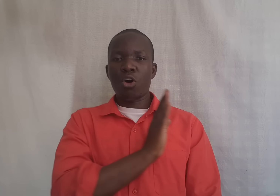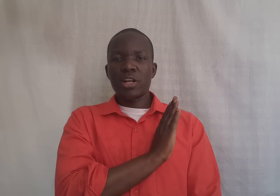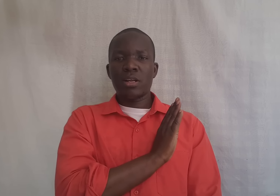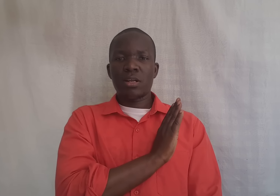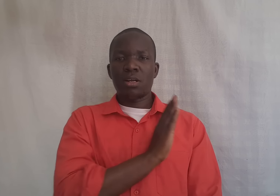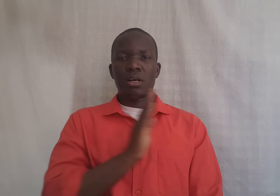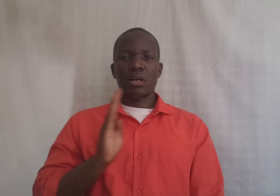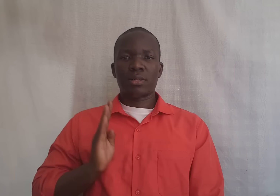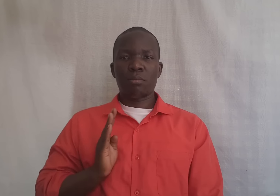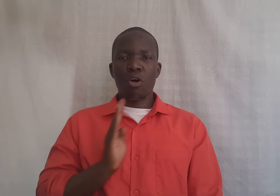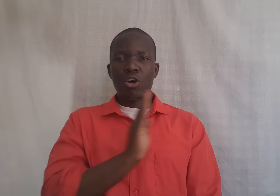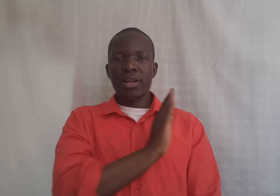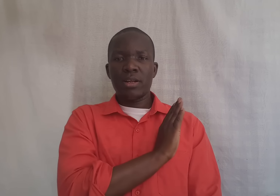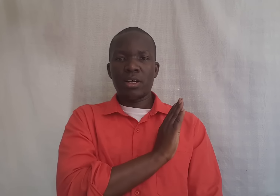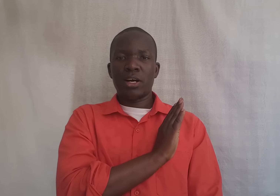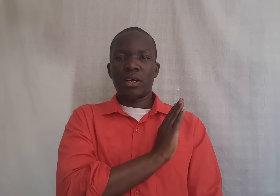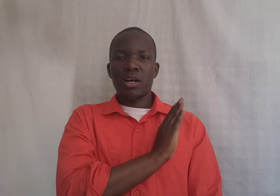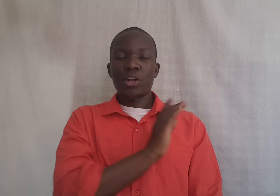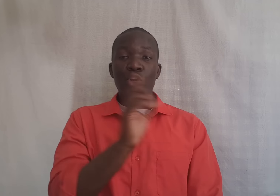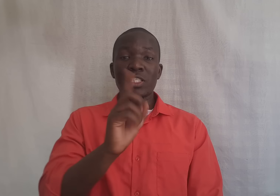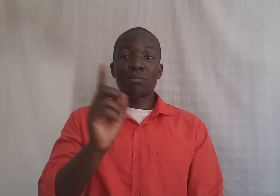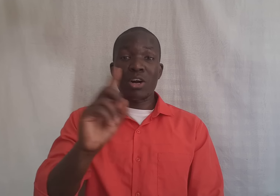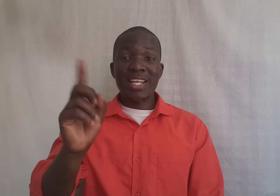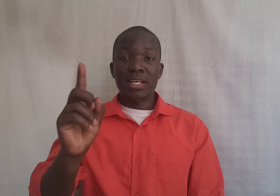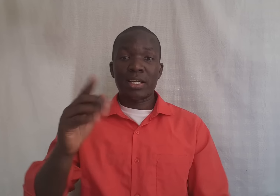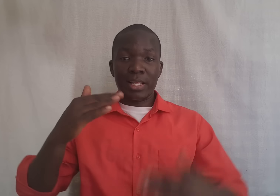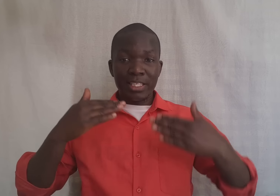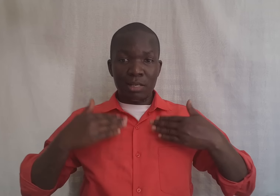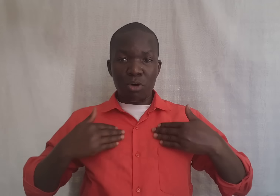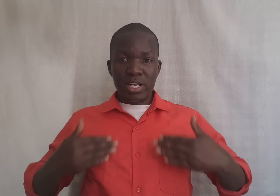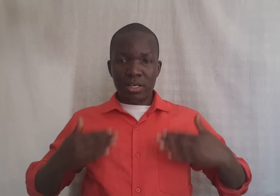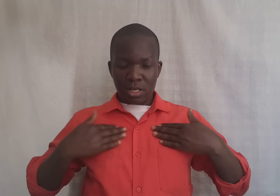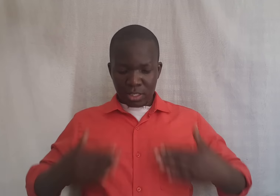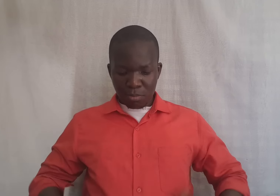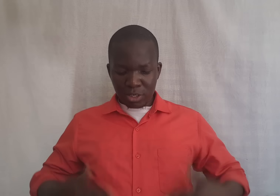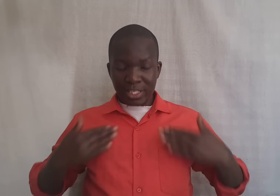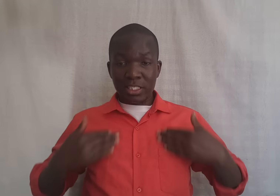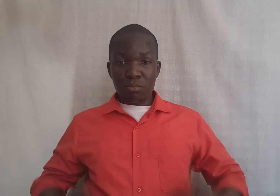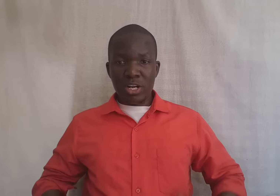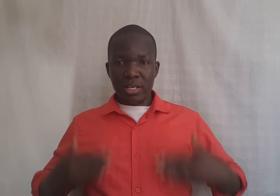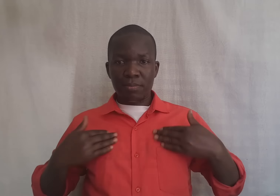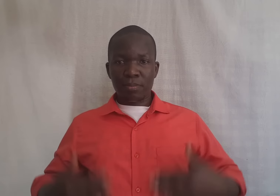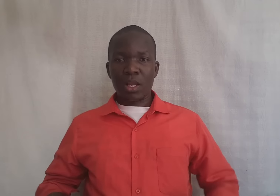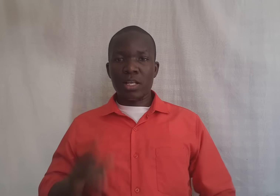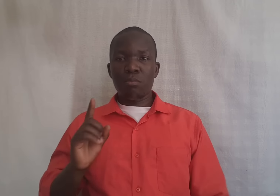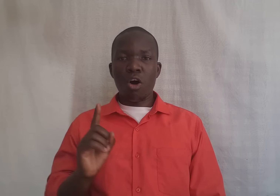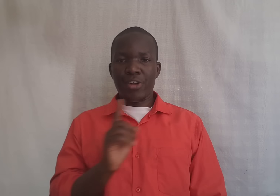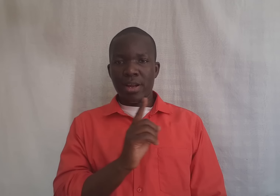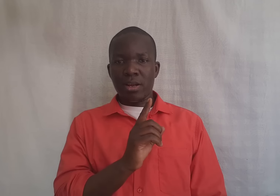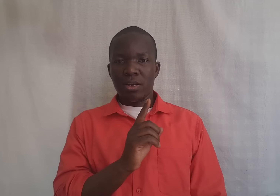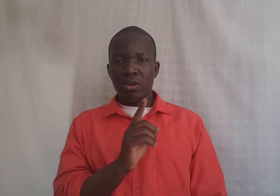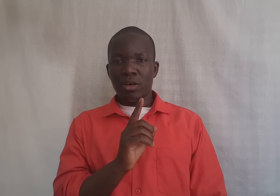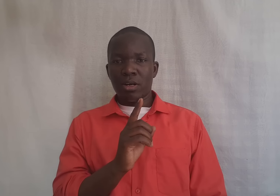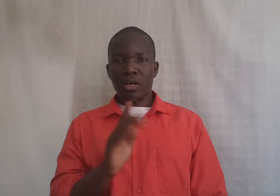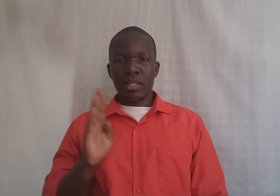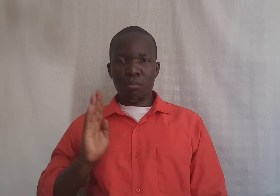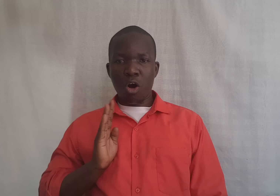board. The board. Not the body. This is the body. The body. This is the body. The board. The